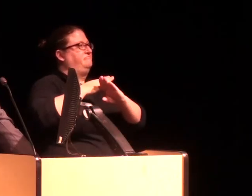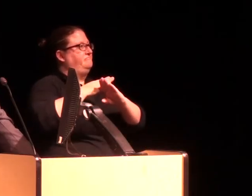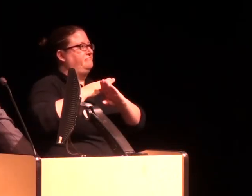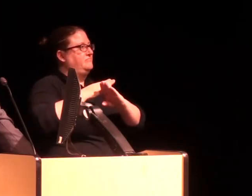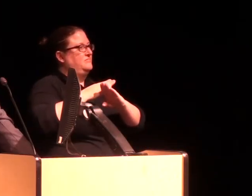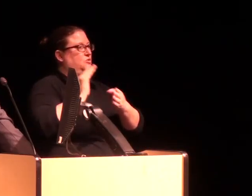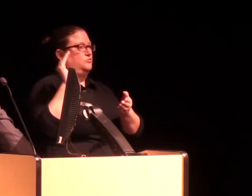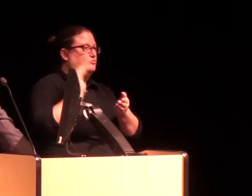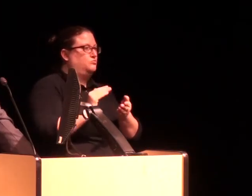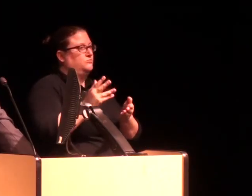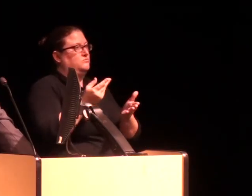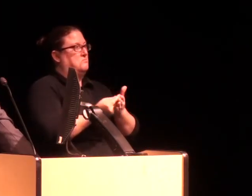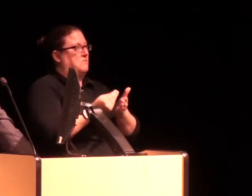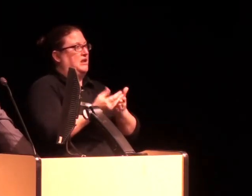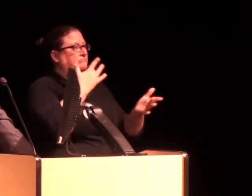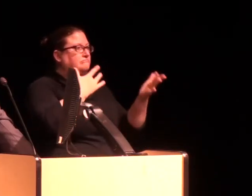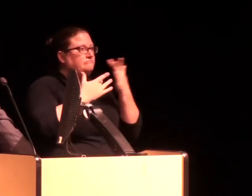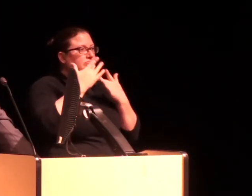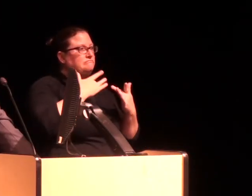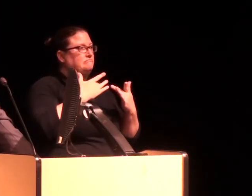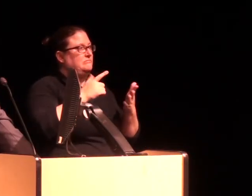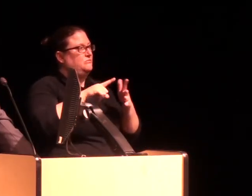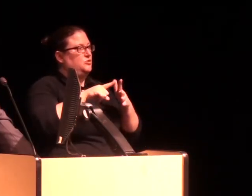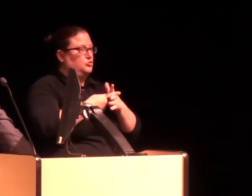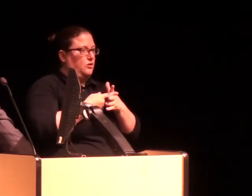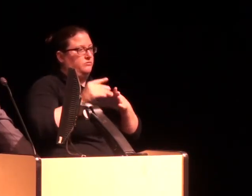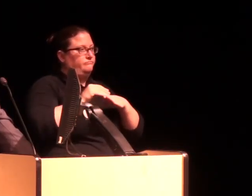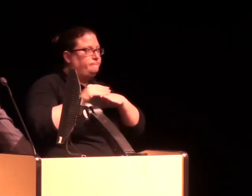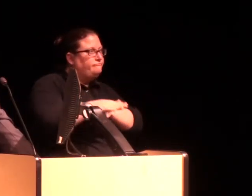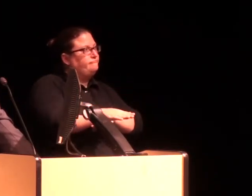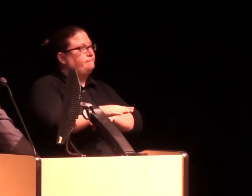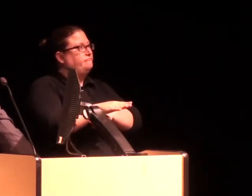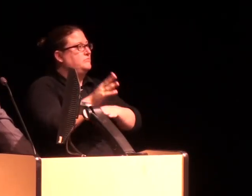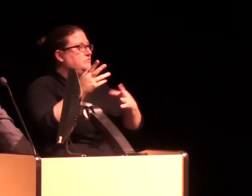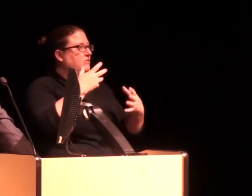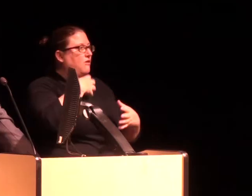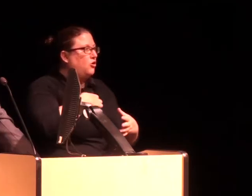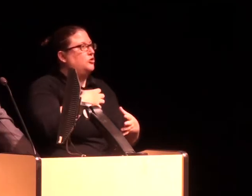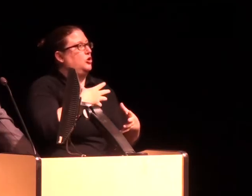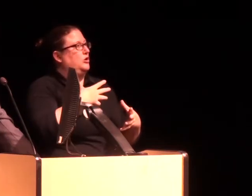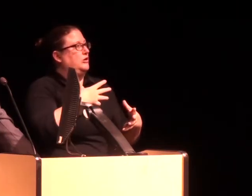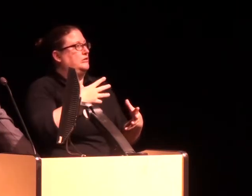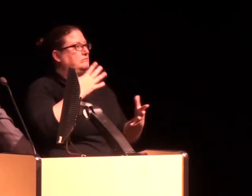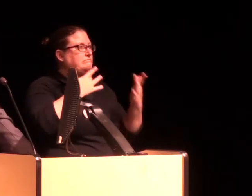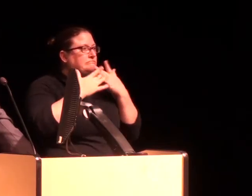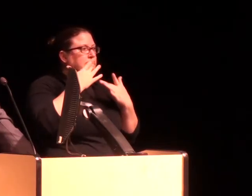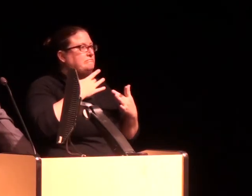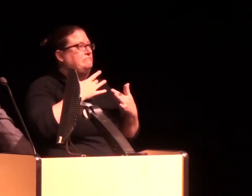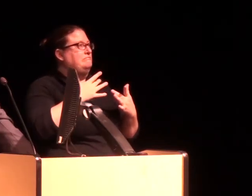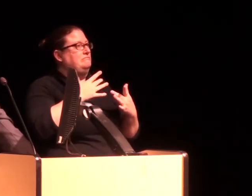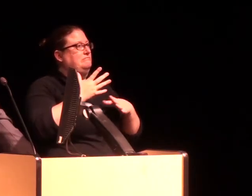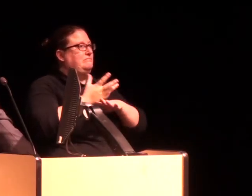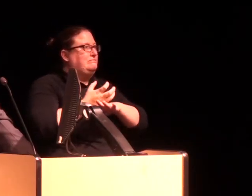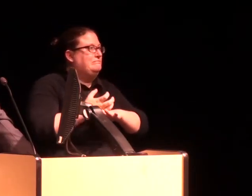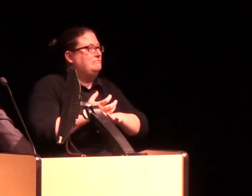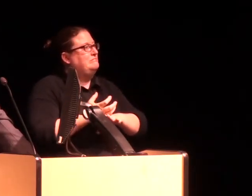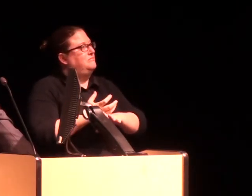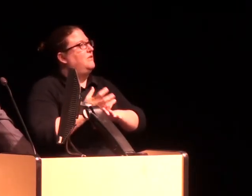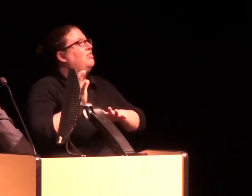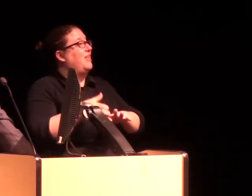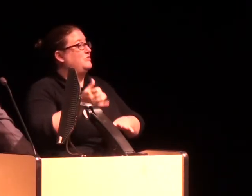and real wage, to bring about hunger, desperation, and overthrow of the government. That was the idea